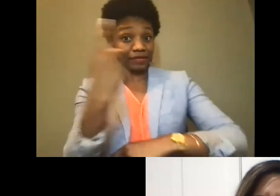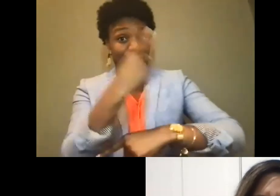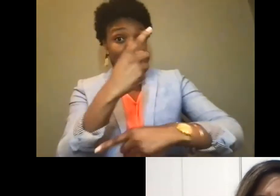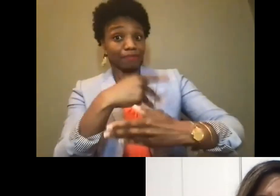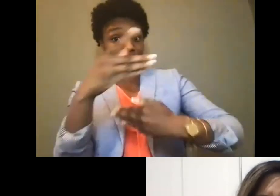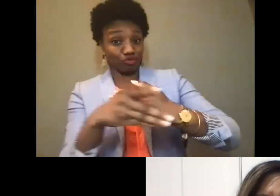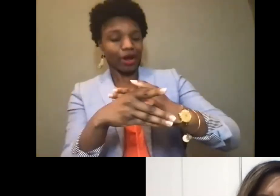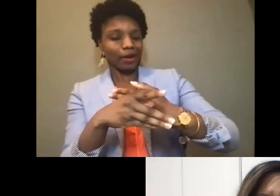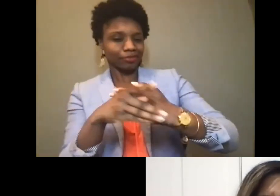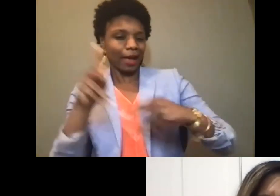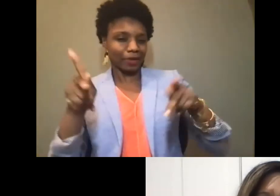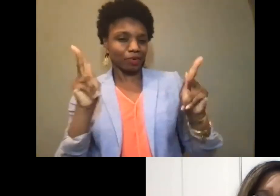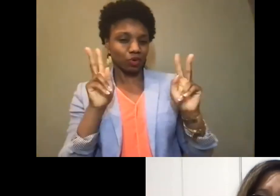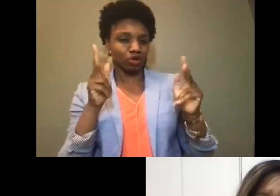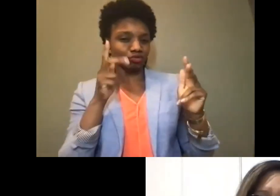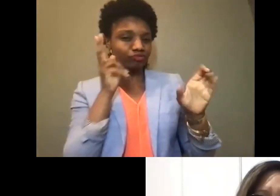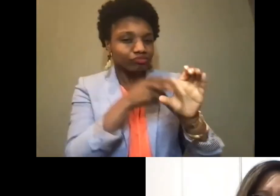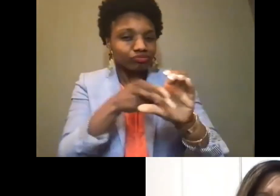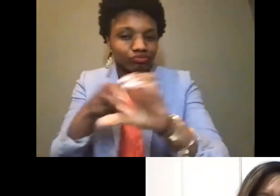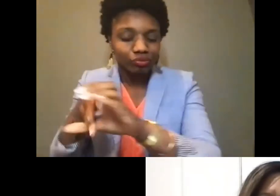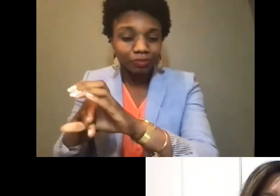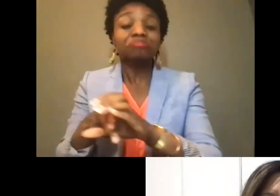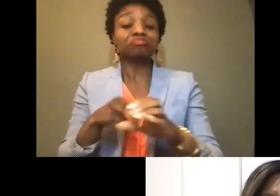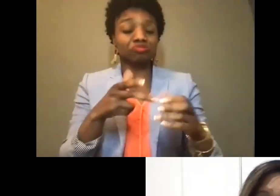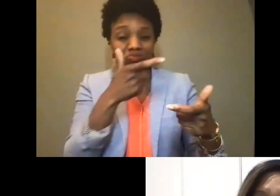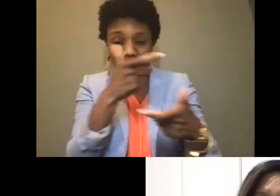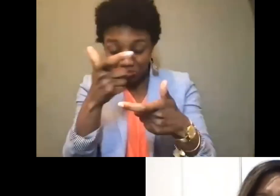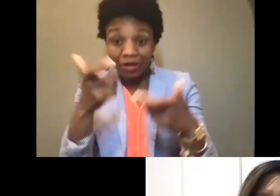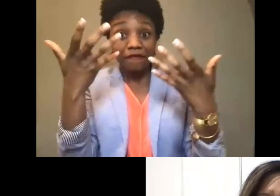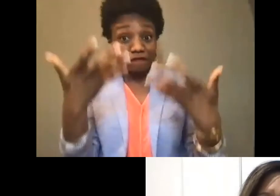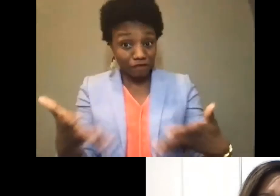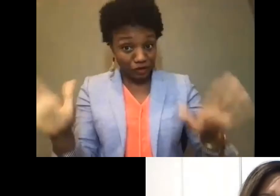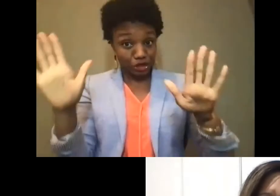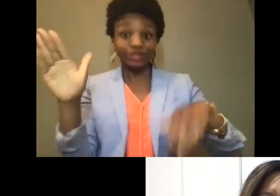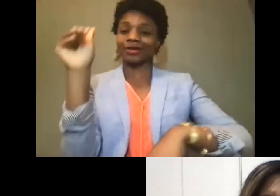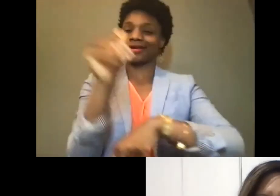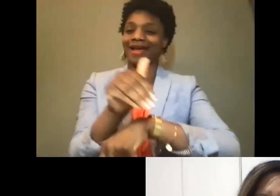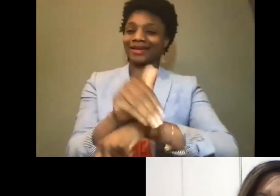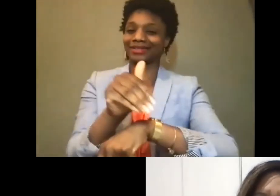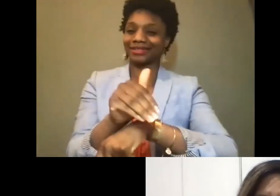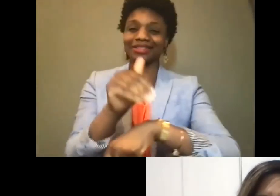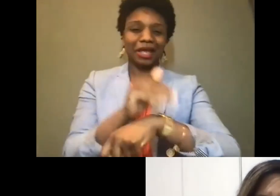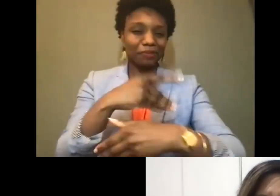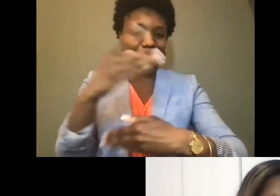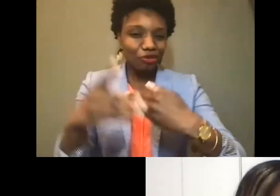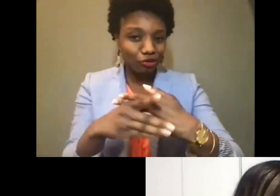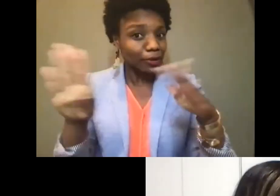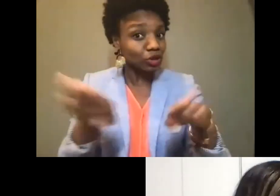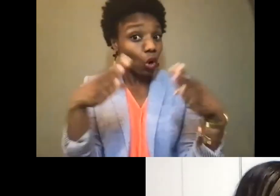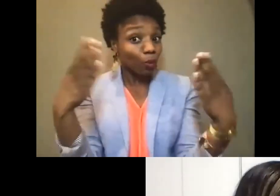participating in, we also have a night program as a companion to that. And the night program is open to the community.